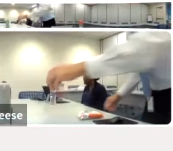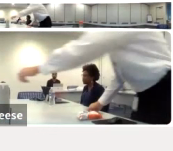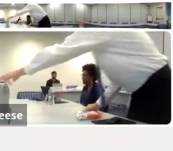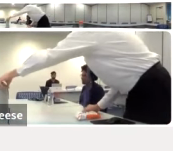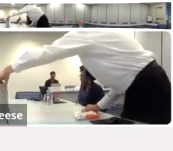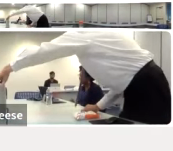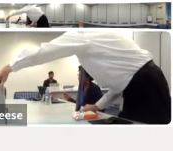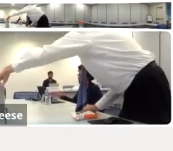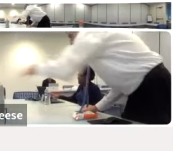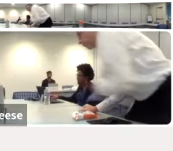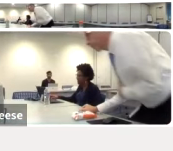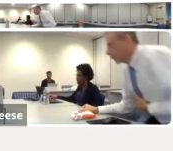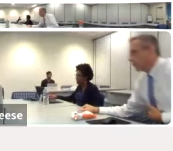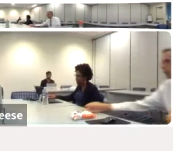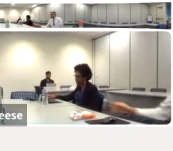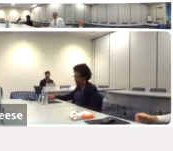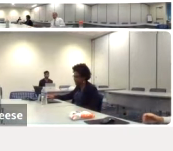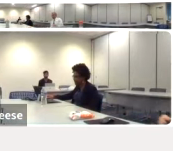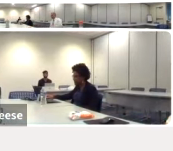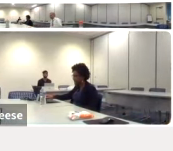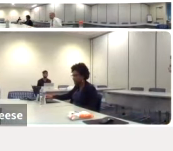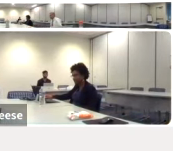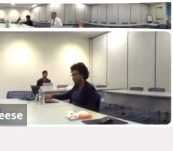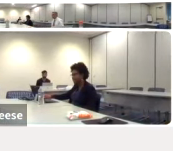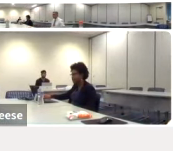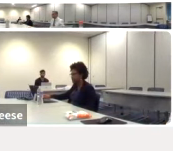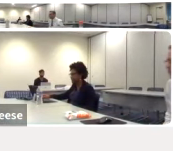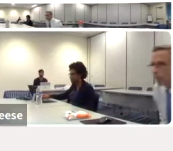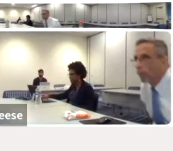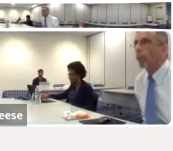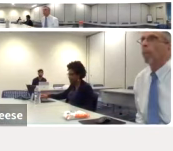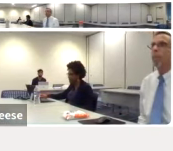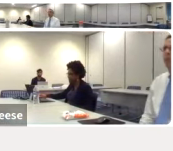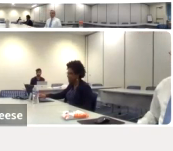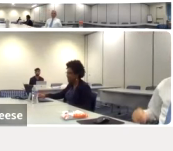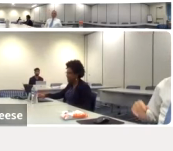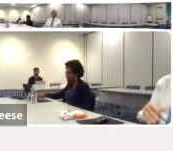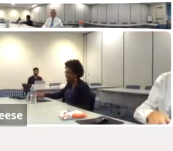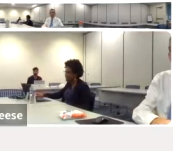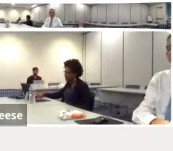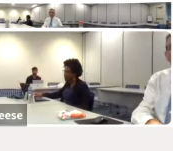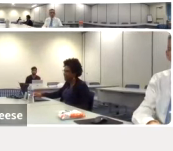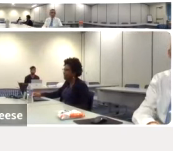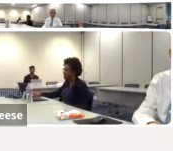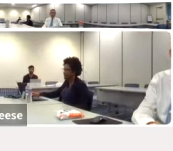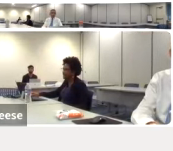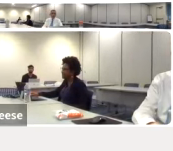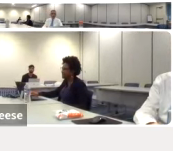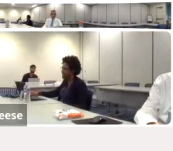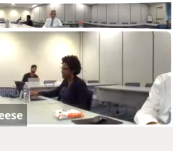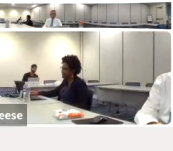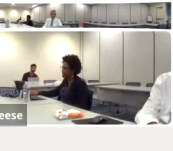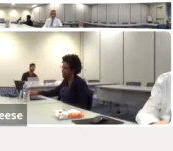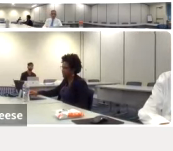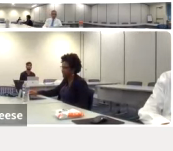to adults with serious behavioral health conditions and substance use disorders, geared toward that